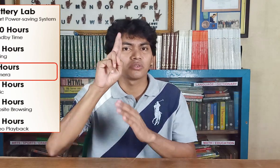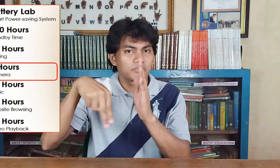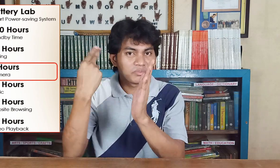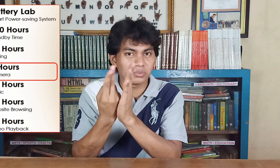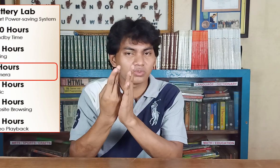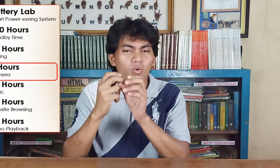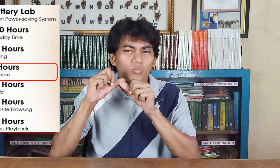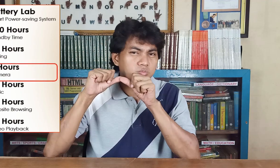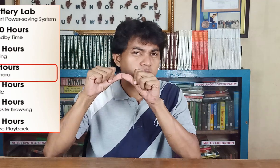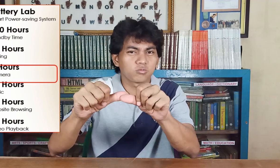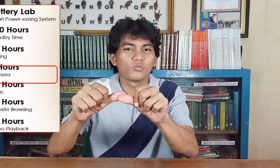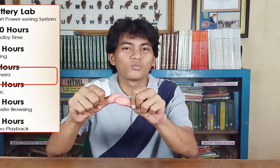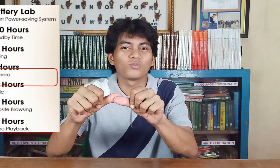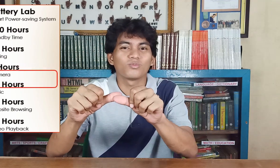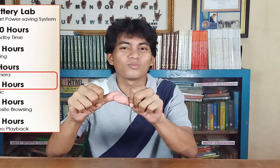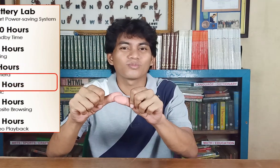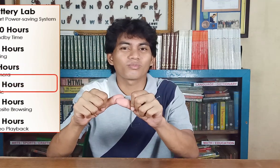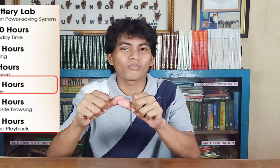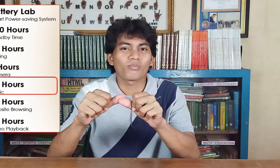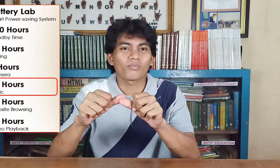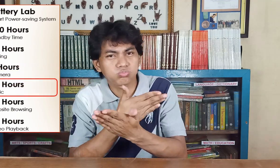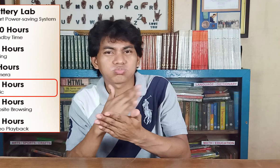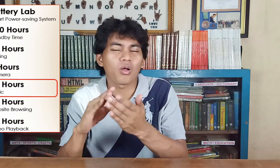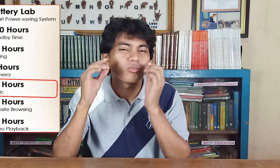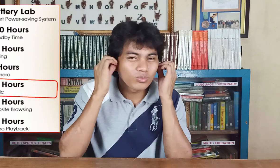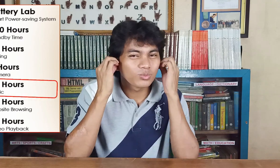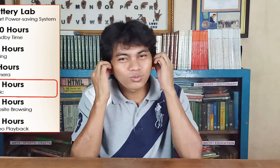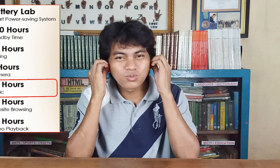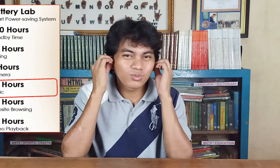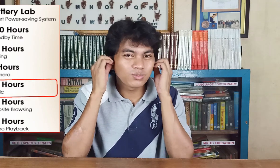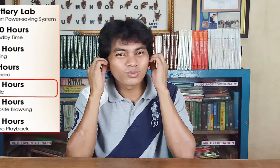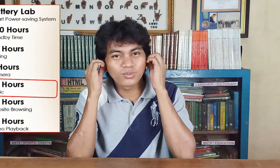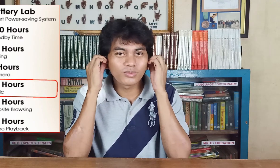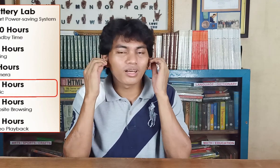17 hours of continued music.